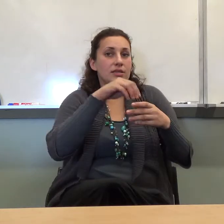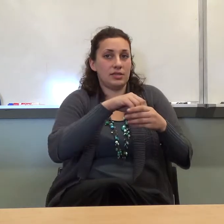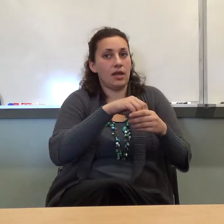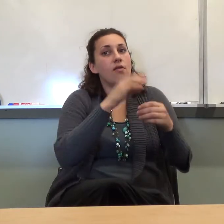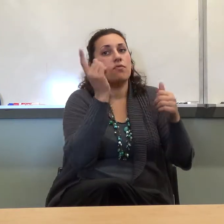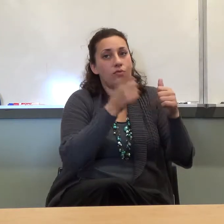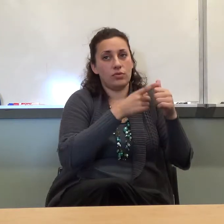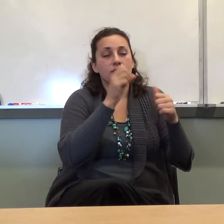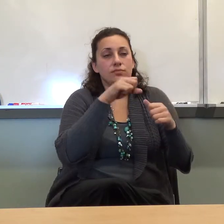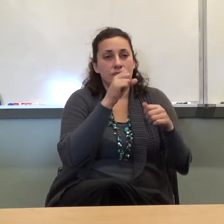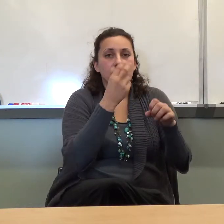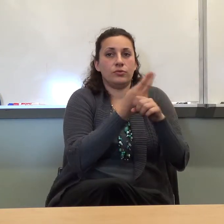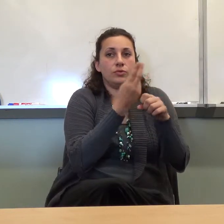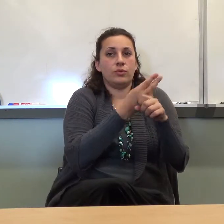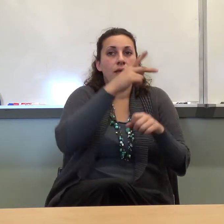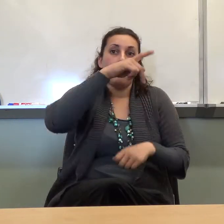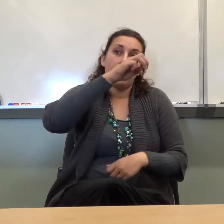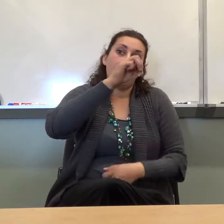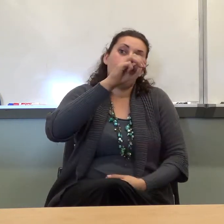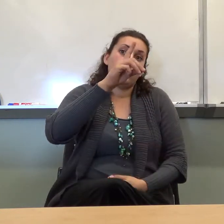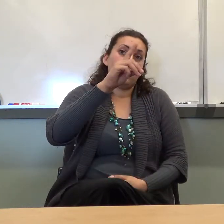because we're using MDOS.